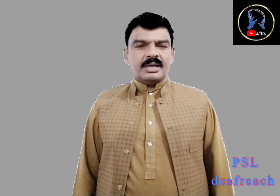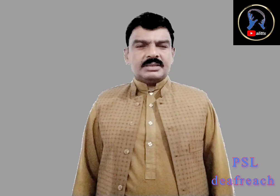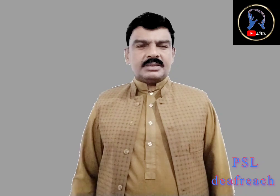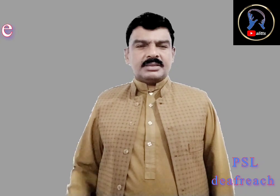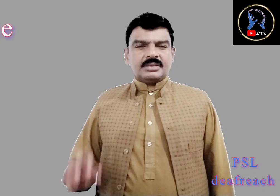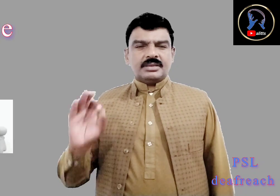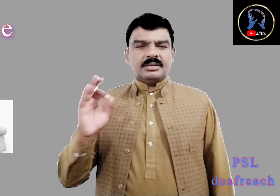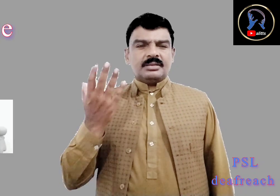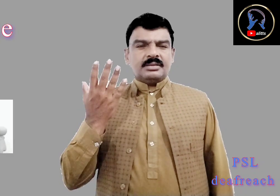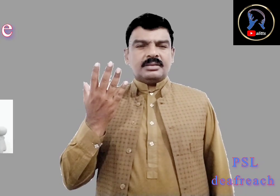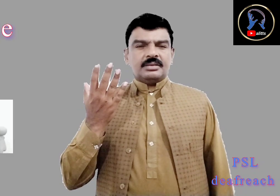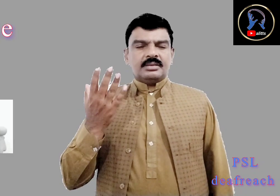cause